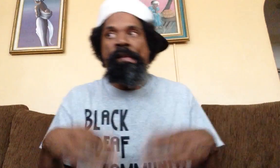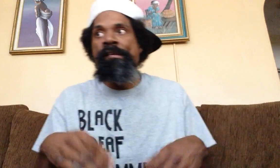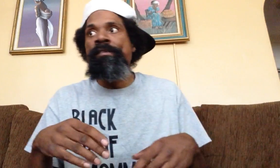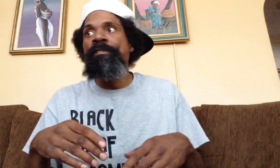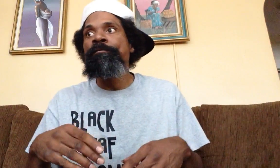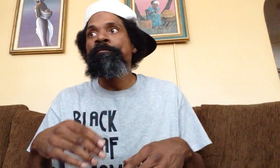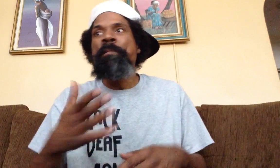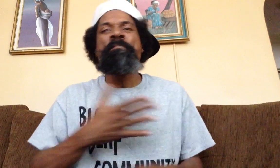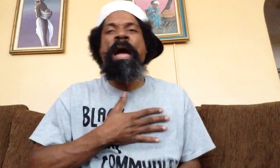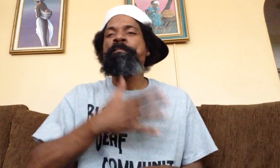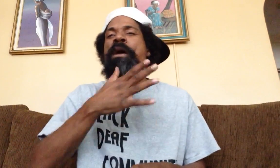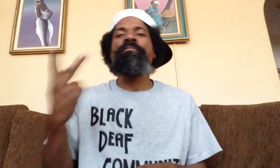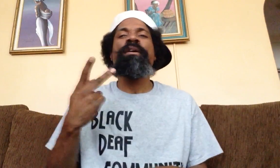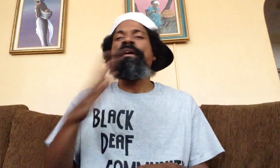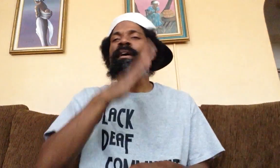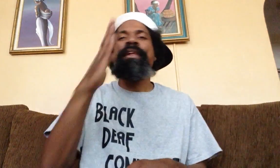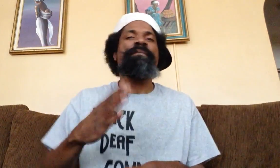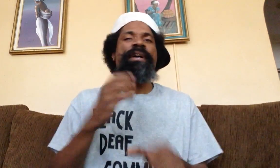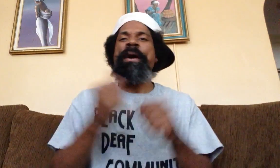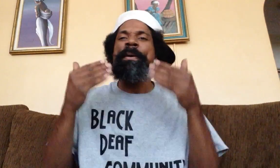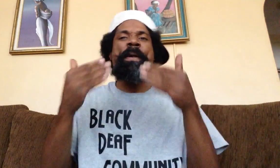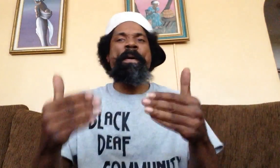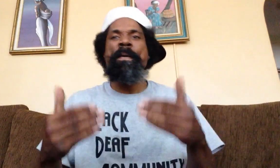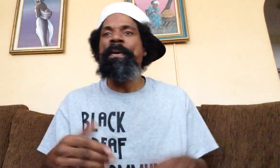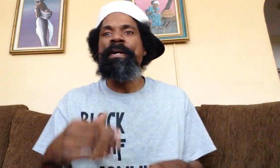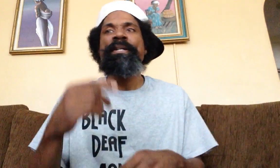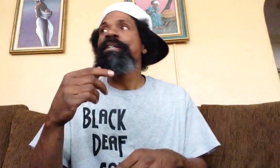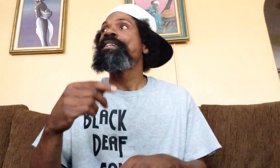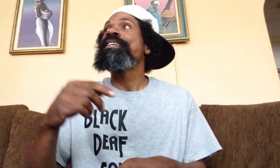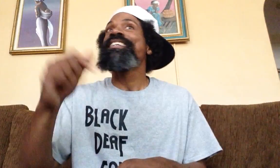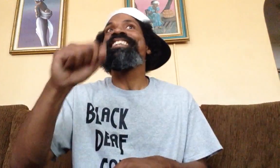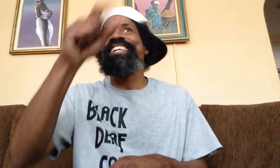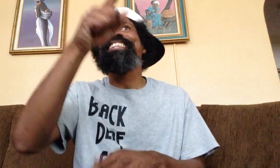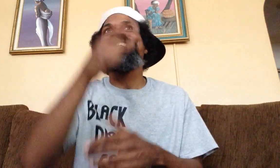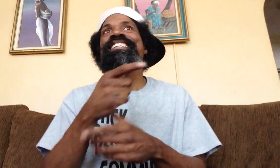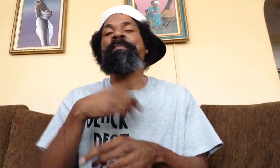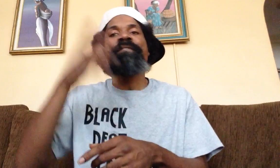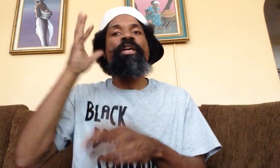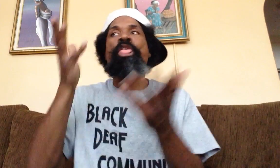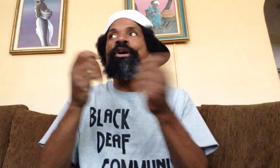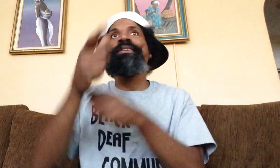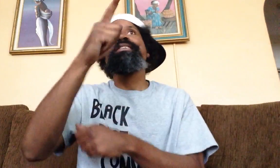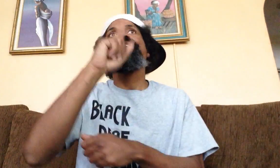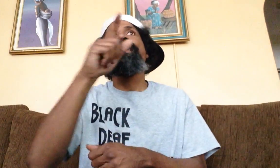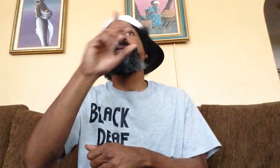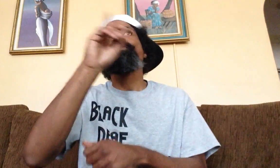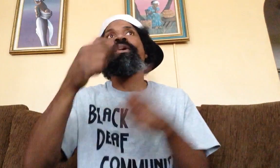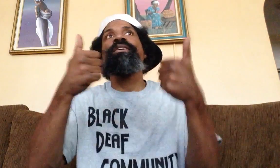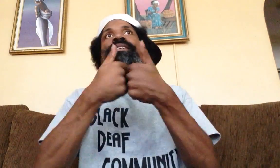When the Pistons began to walk off the court, there was one problem. There was still time left on the clock.